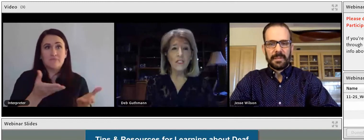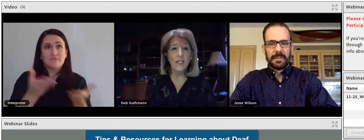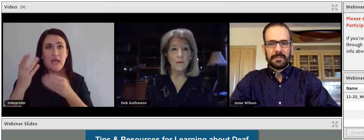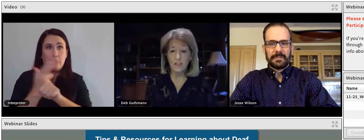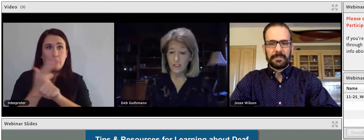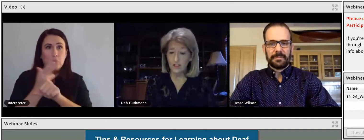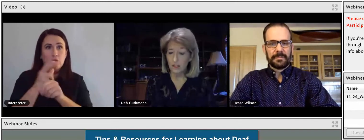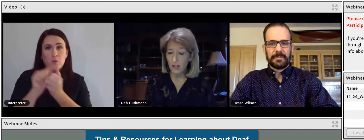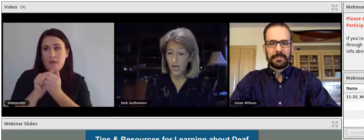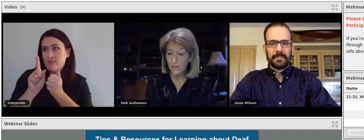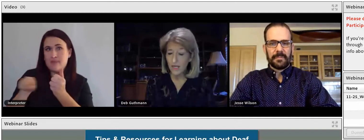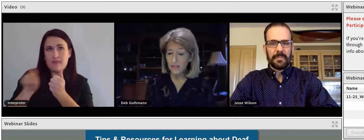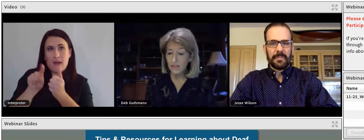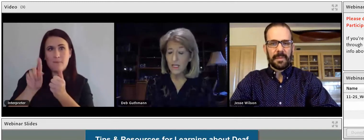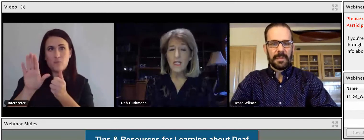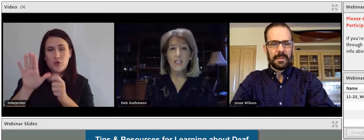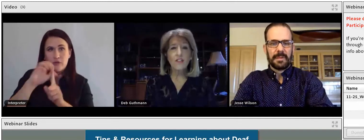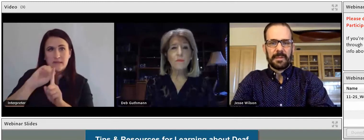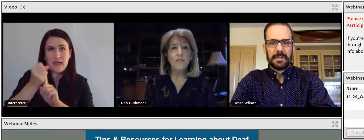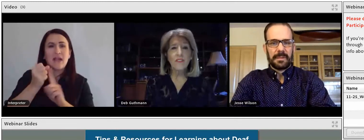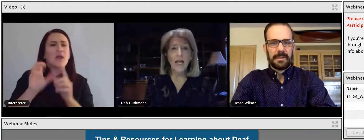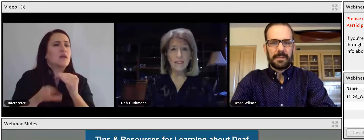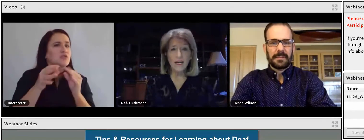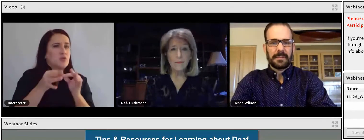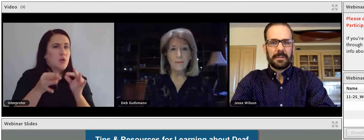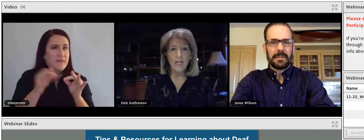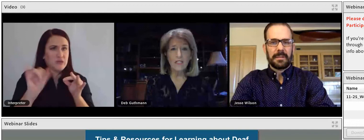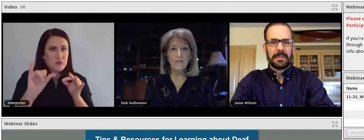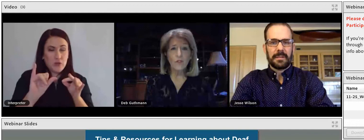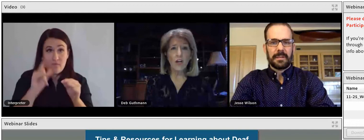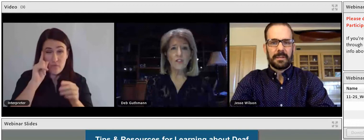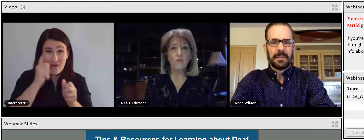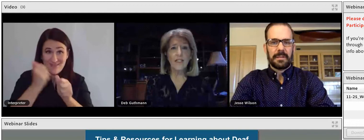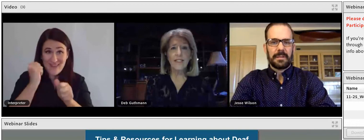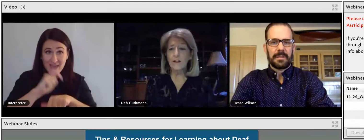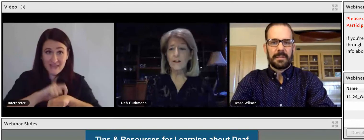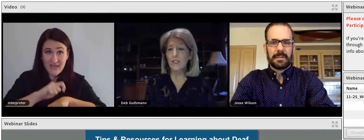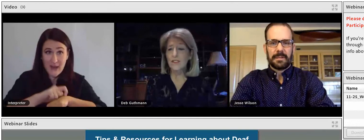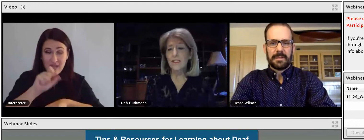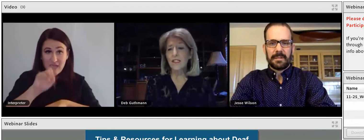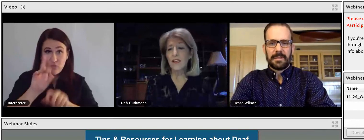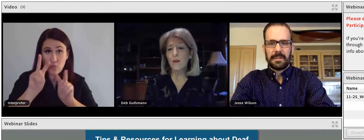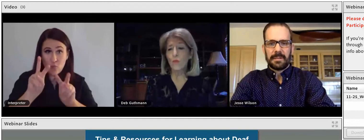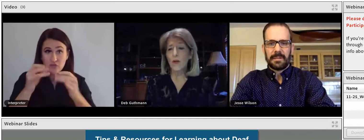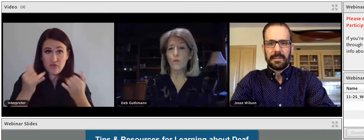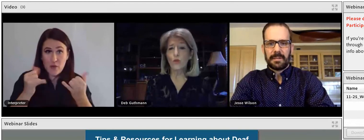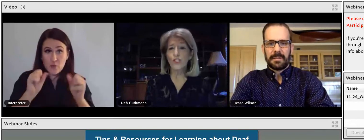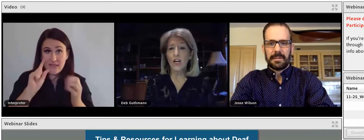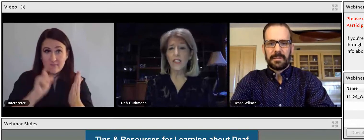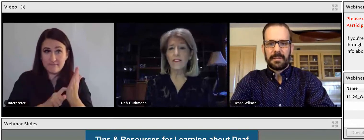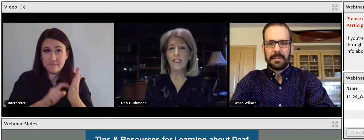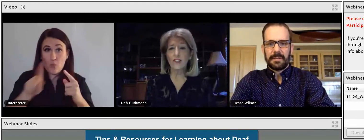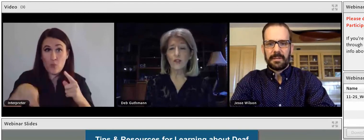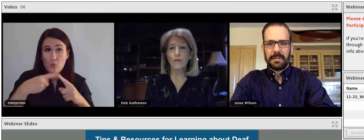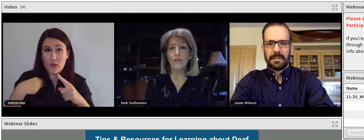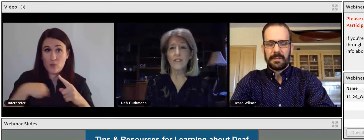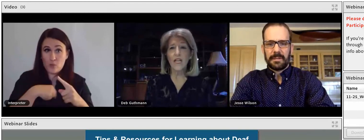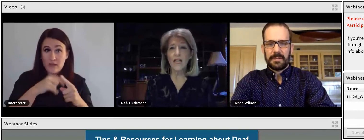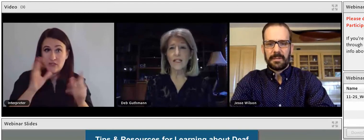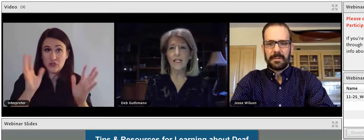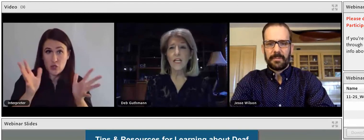currently. Just a couple additional comments in terms of lag time. And if you watch right now, you can see that when we're talking